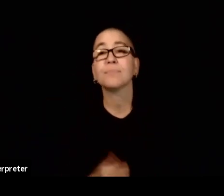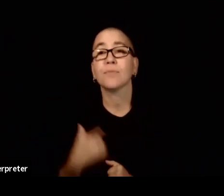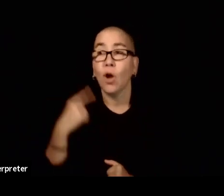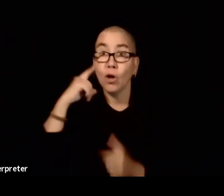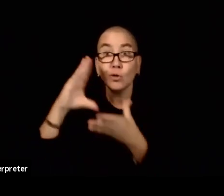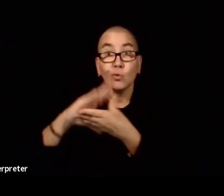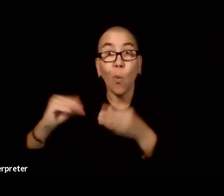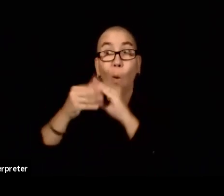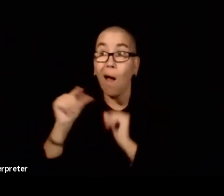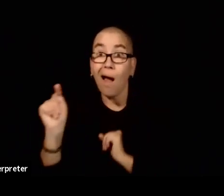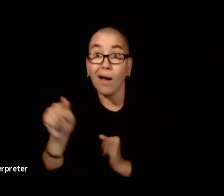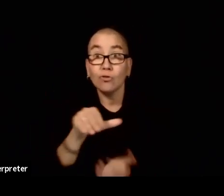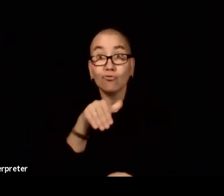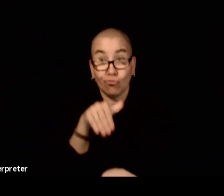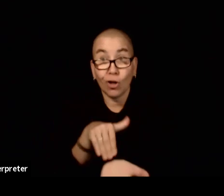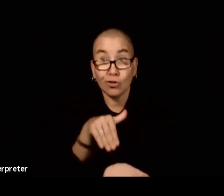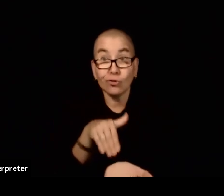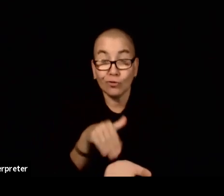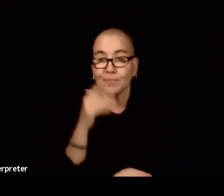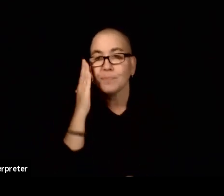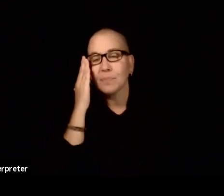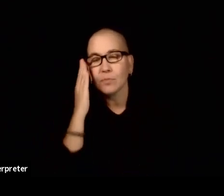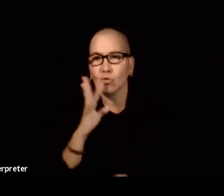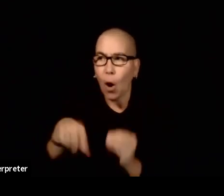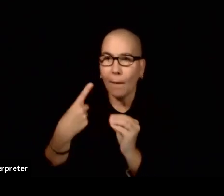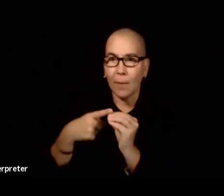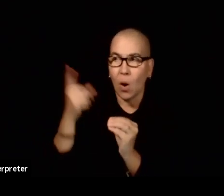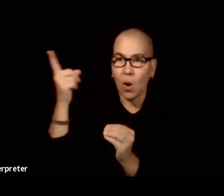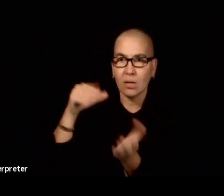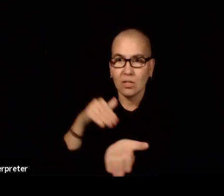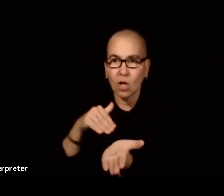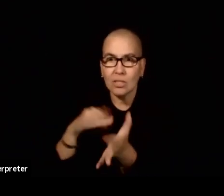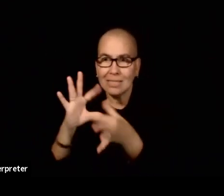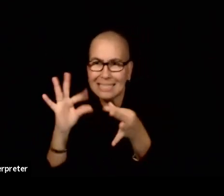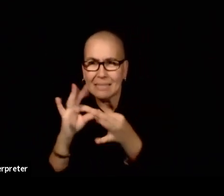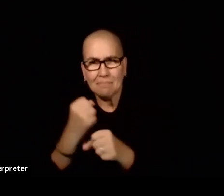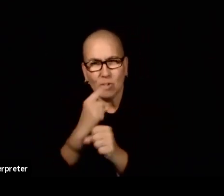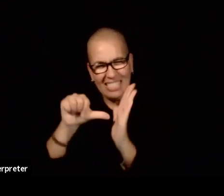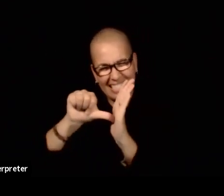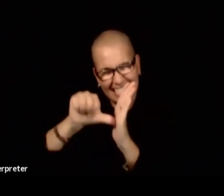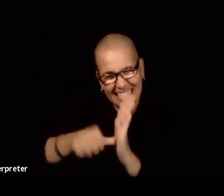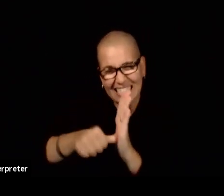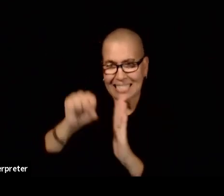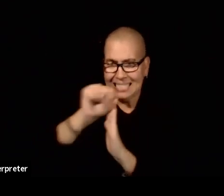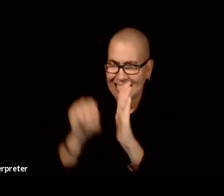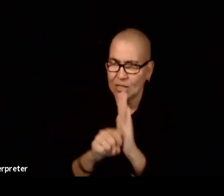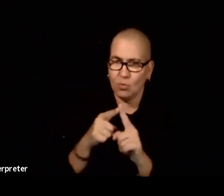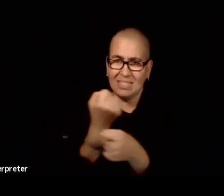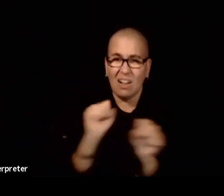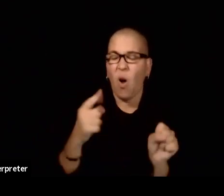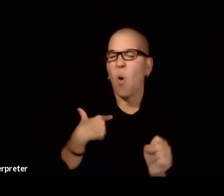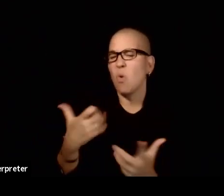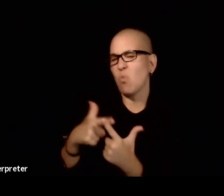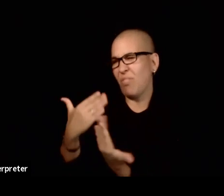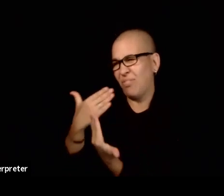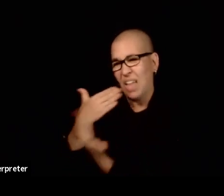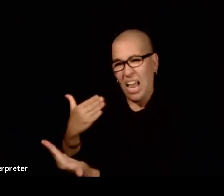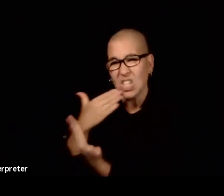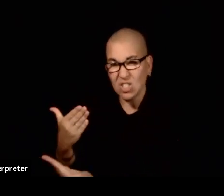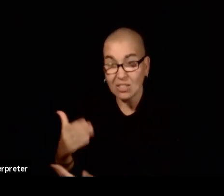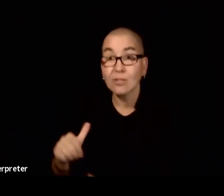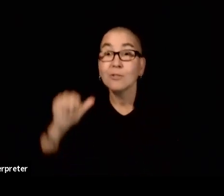safe, it's just amazing to hear. And I just want to thank you all so much for your hard work. You know, I get to hug my grandma tomorrow, partly because of the work you